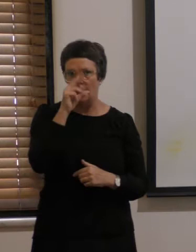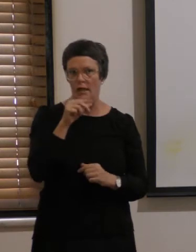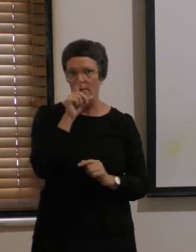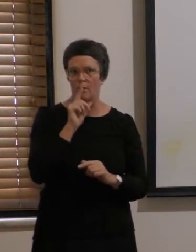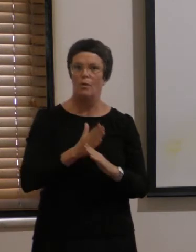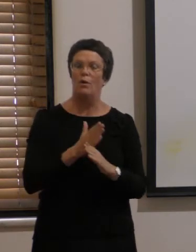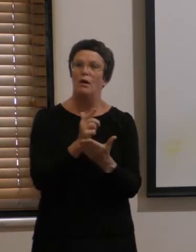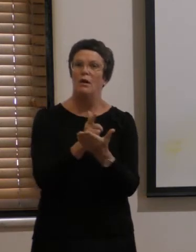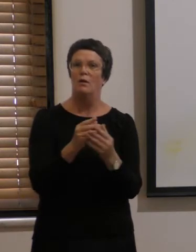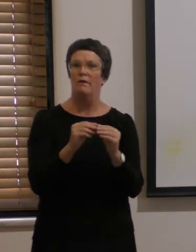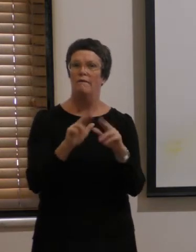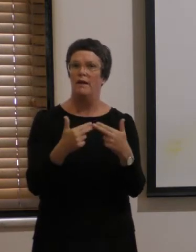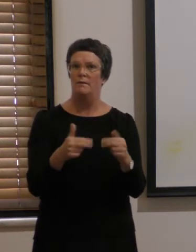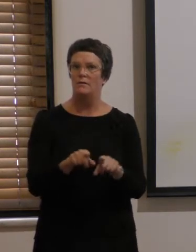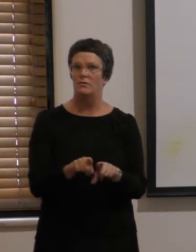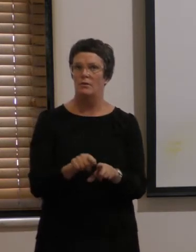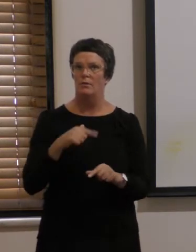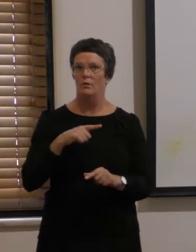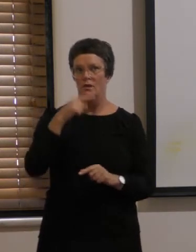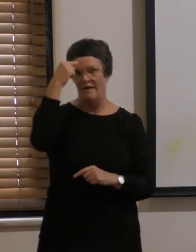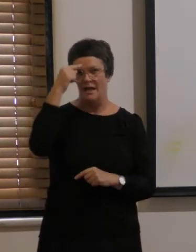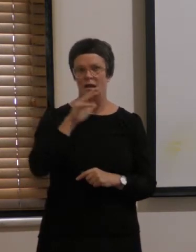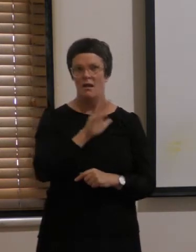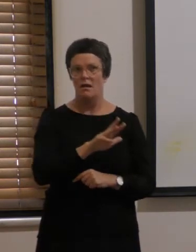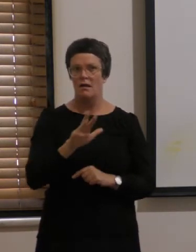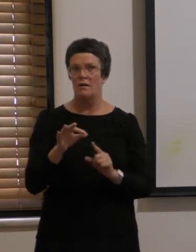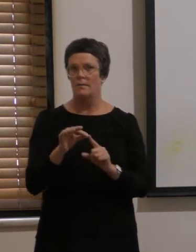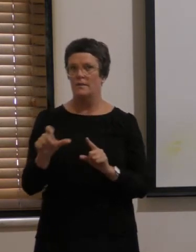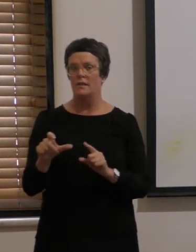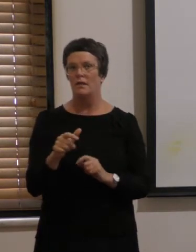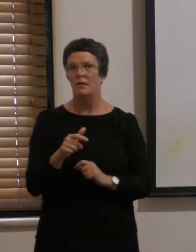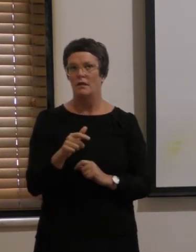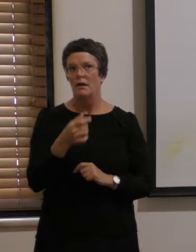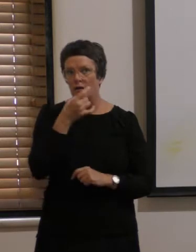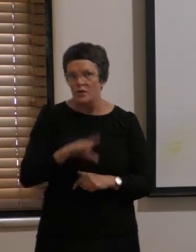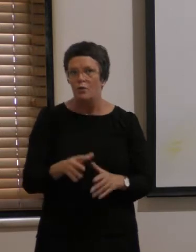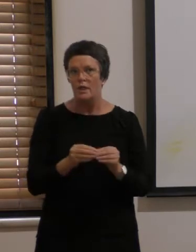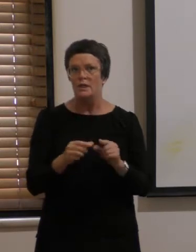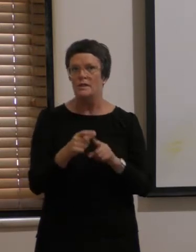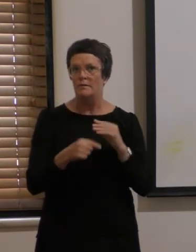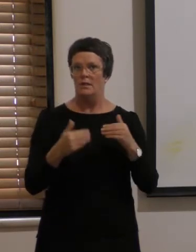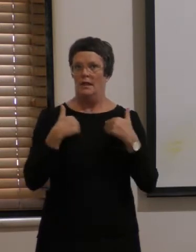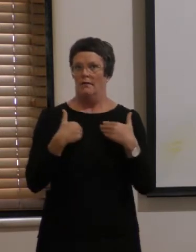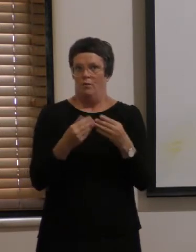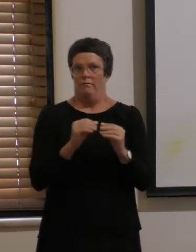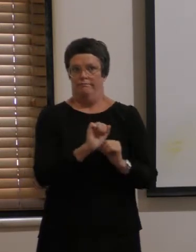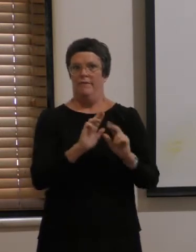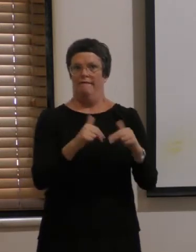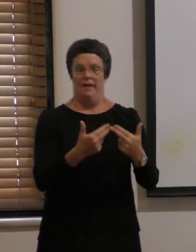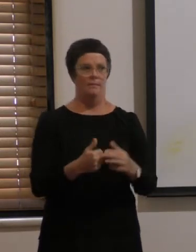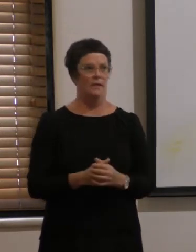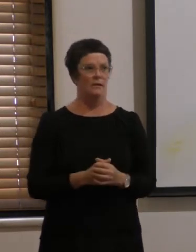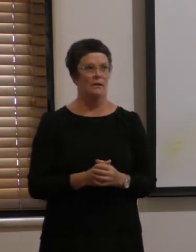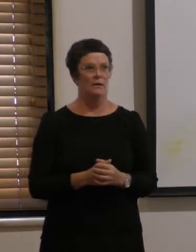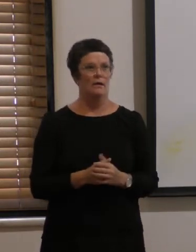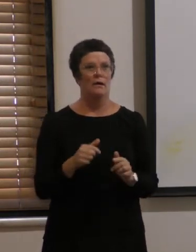with families because I think it's 99% of children with disability live with families. And as you would understand, many of you young people